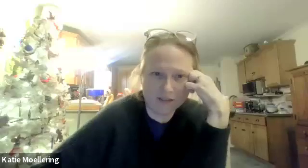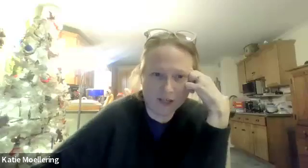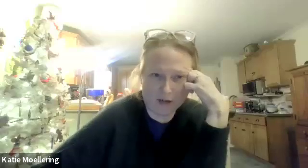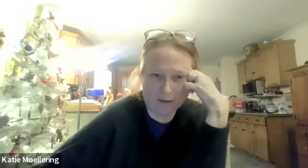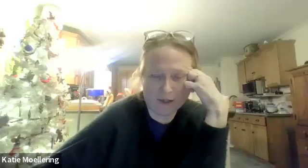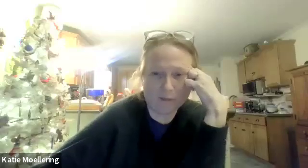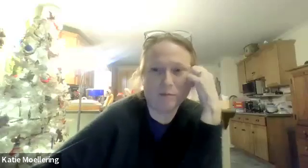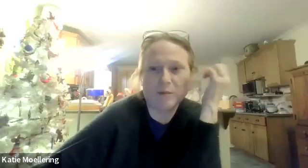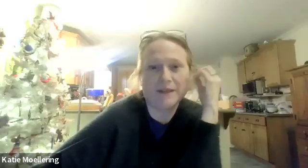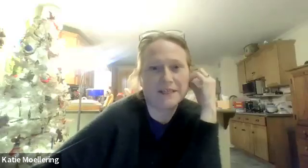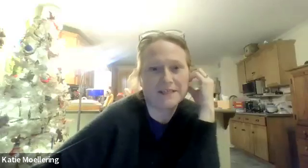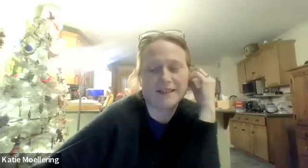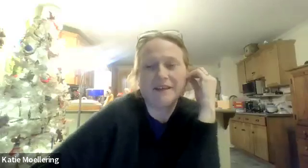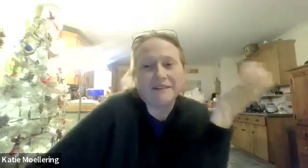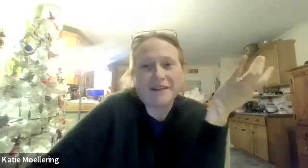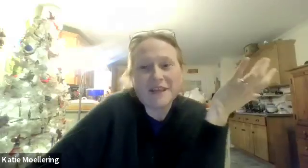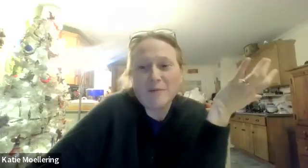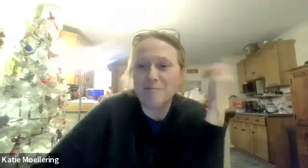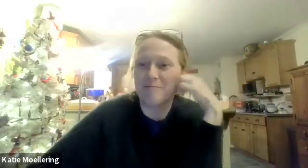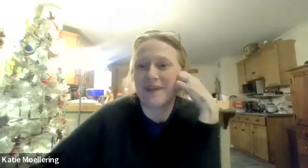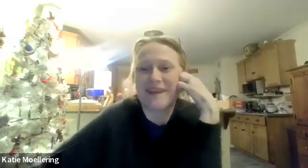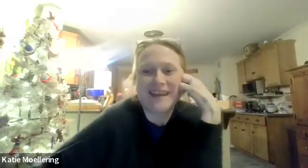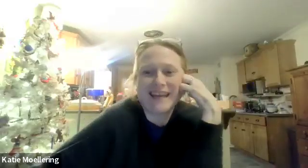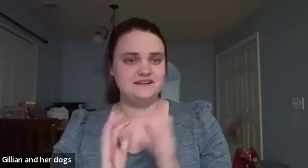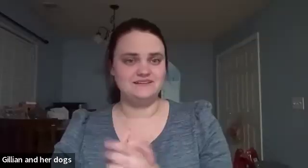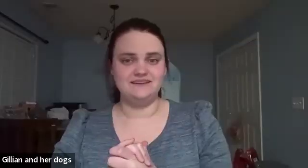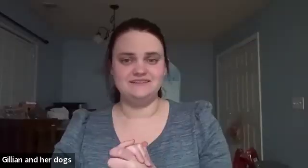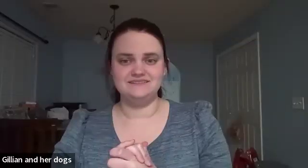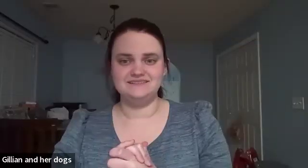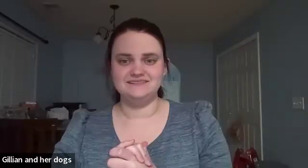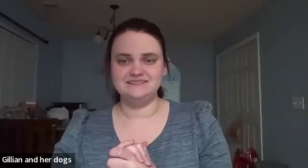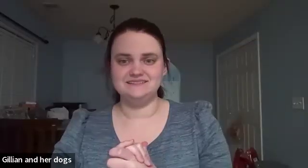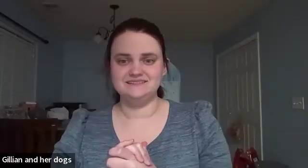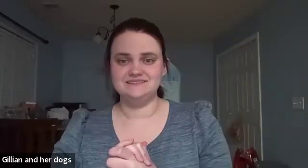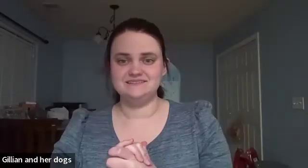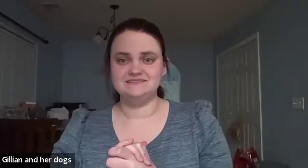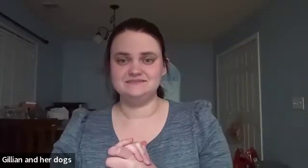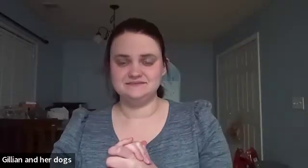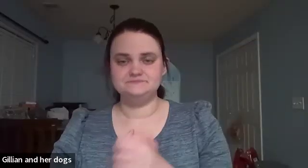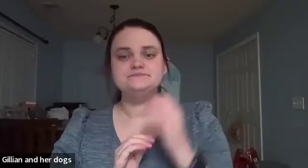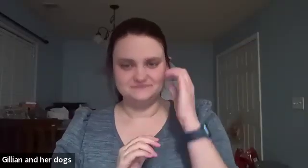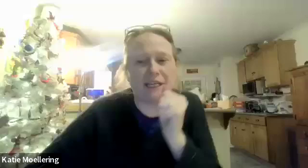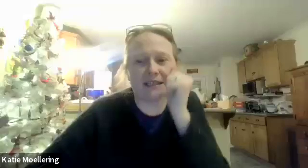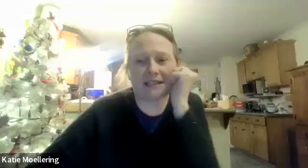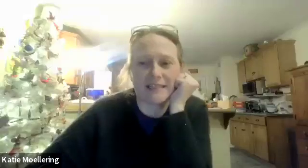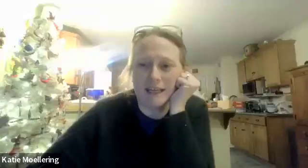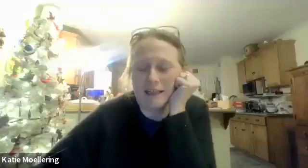to know a little bit more about this, let us know. Definitely. And I'll upload this and send you your links.